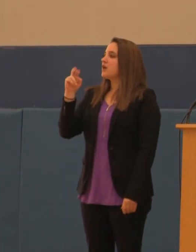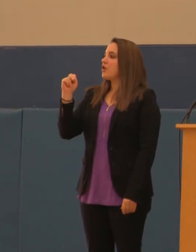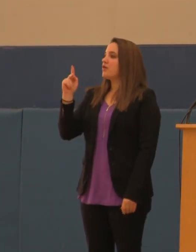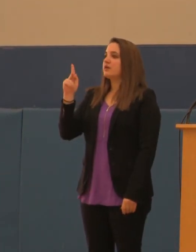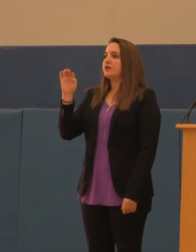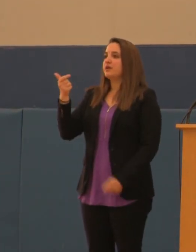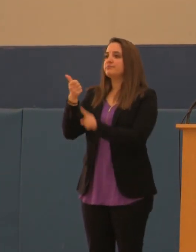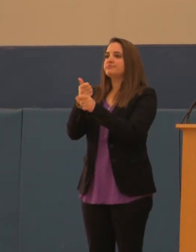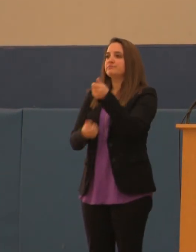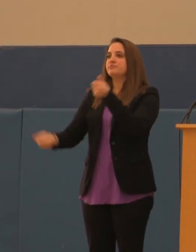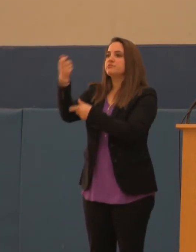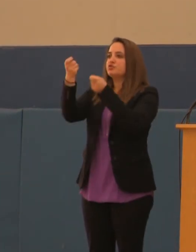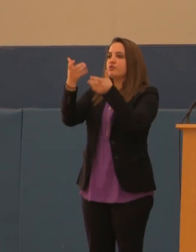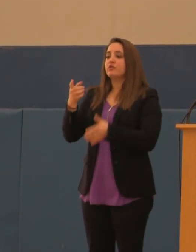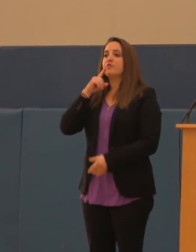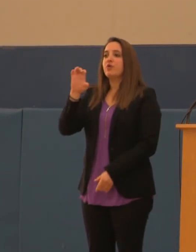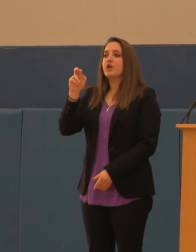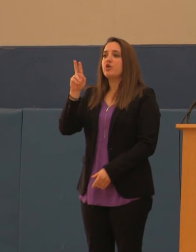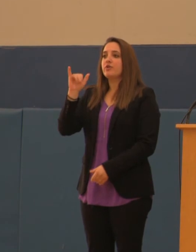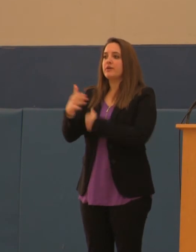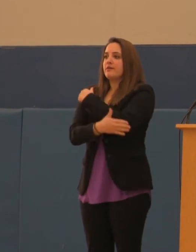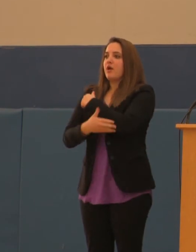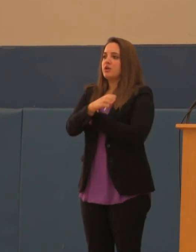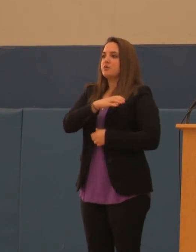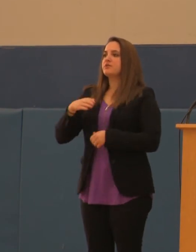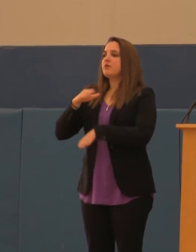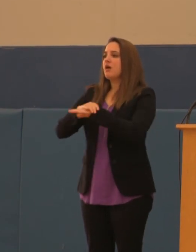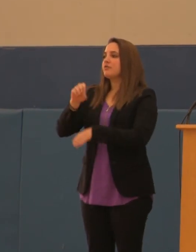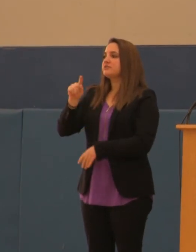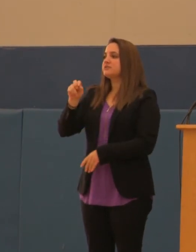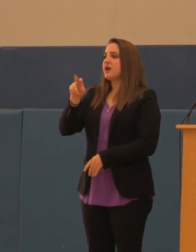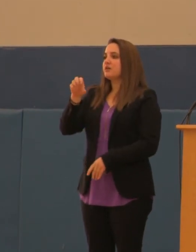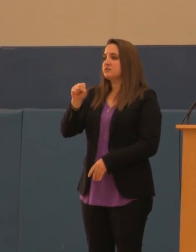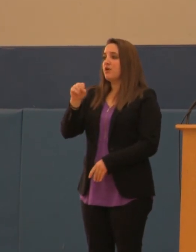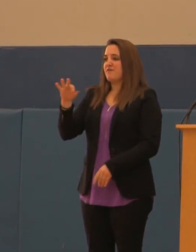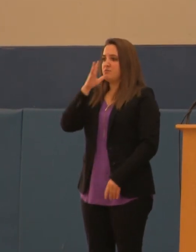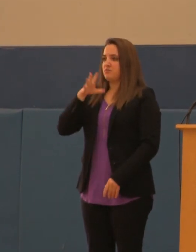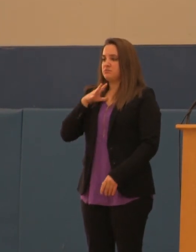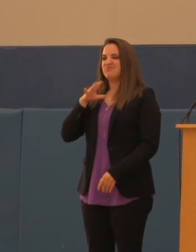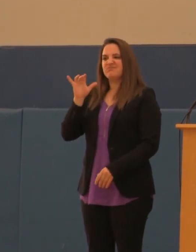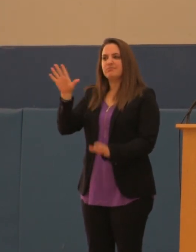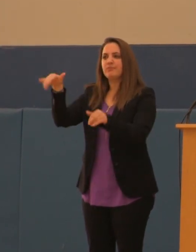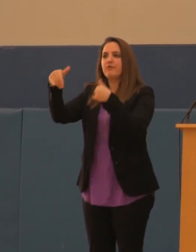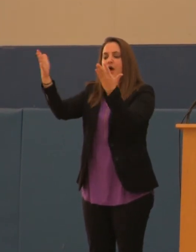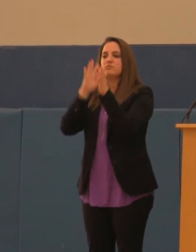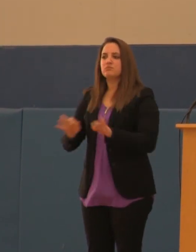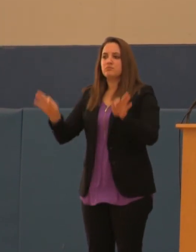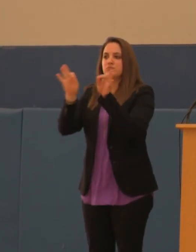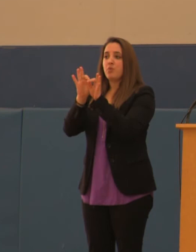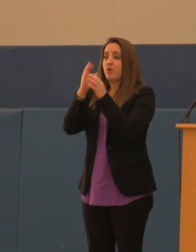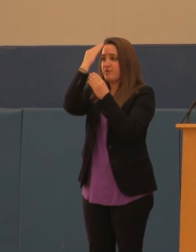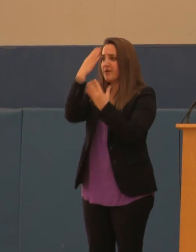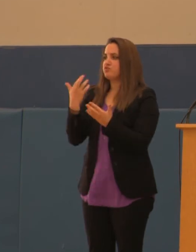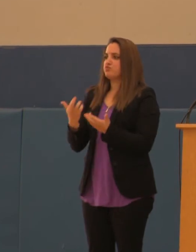Executive Director of the Erie County Commission on the Status of Women, which works to provide meaningful information and resources